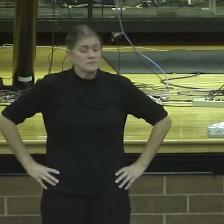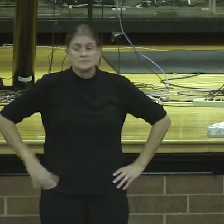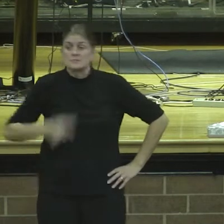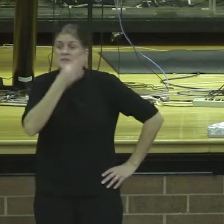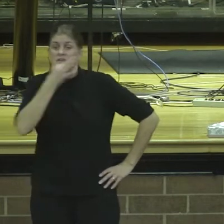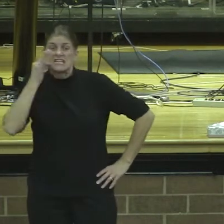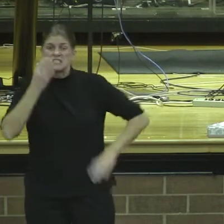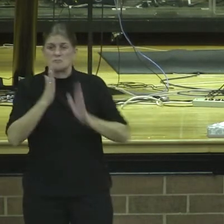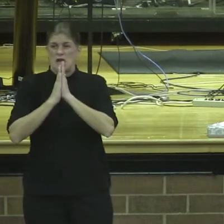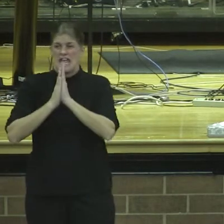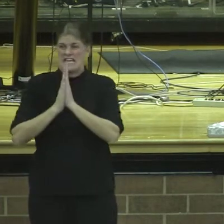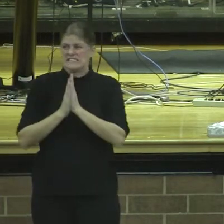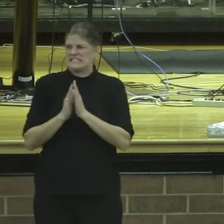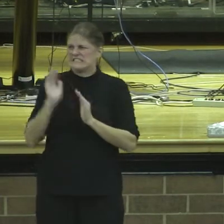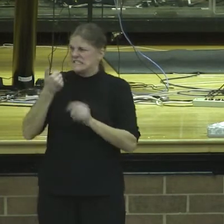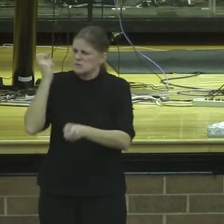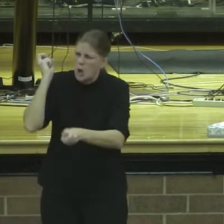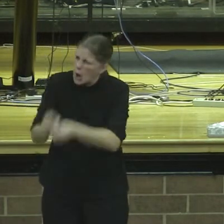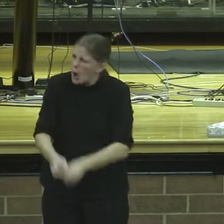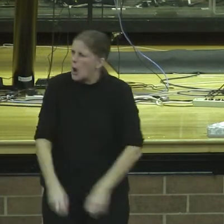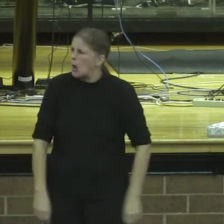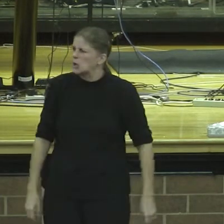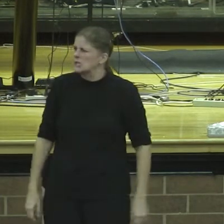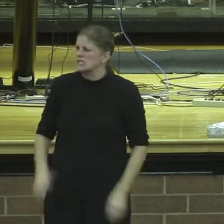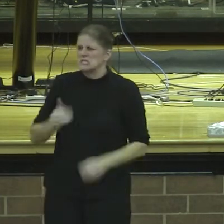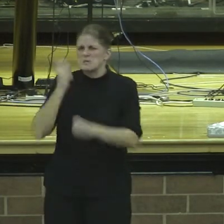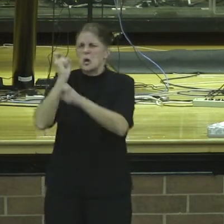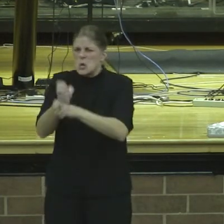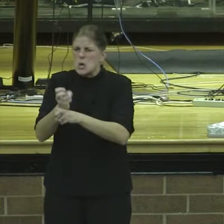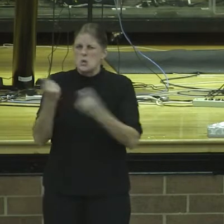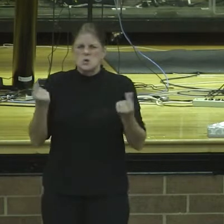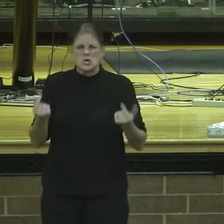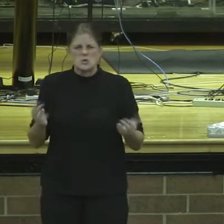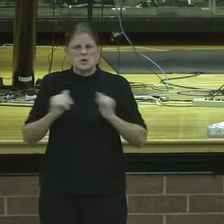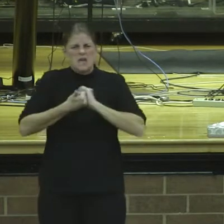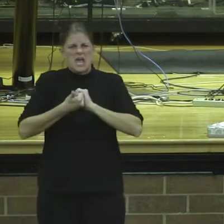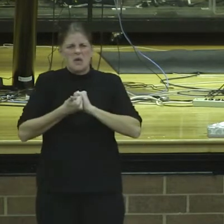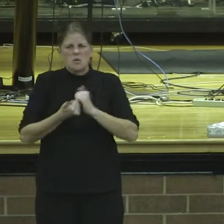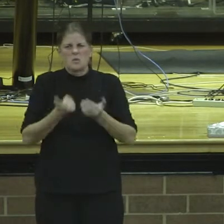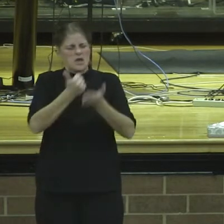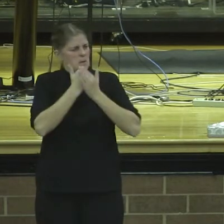Fasting and praying really doesn't sound easy. And after you told me that Smith Wigglesworth quote about praying nonstop, it's really hard too.